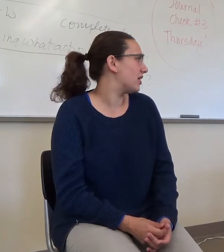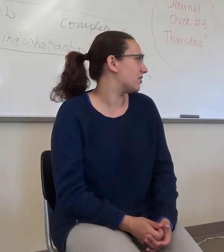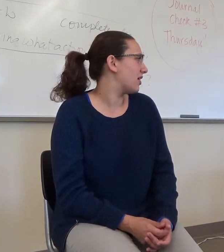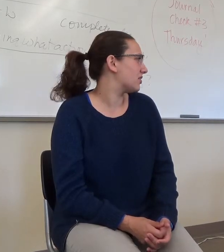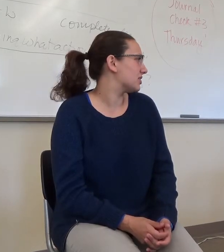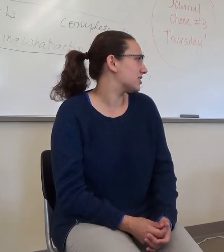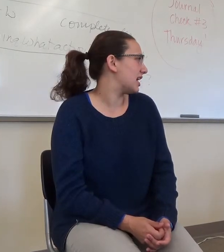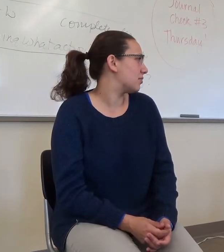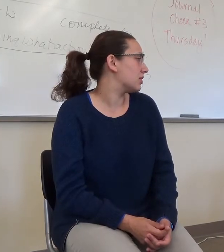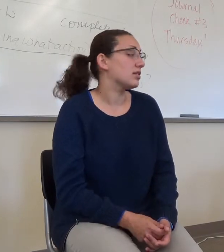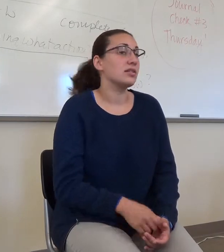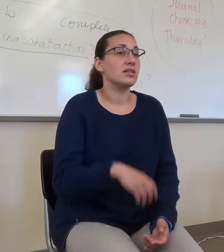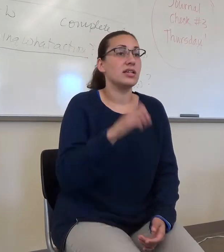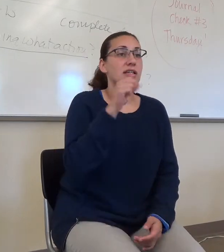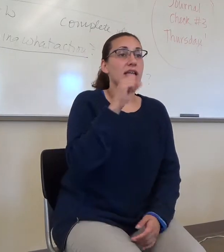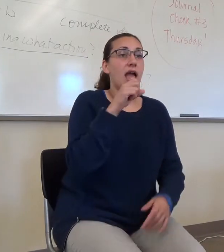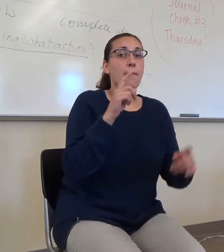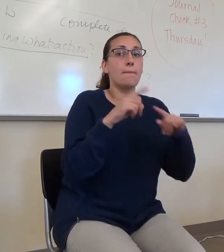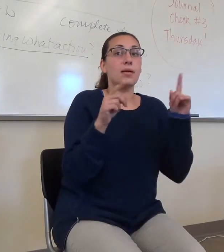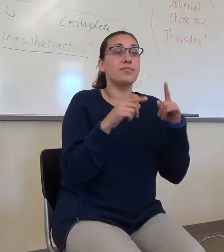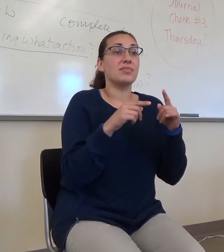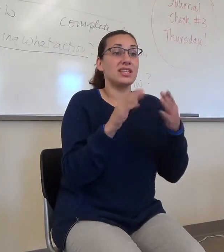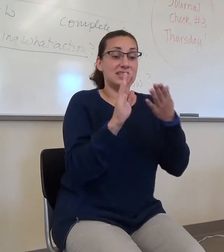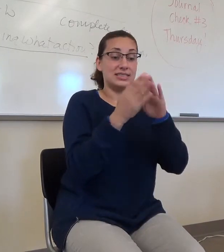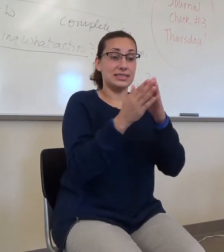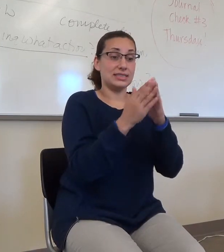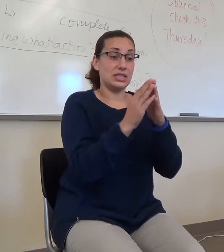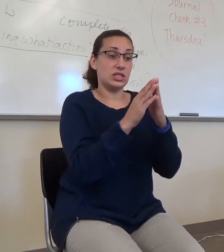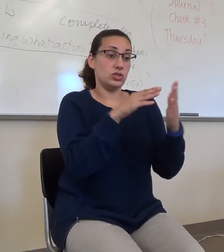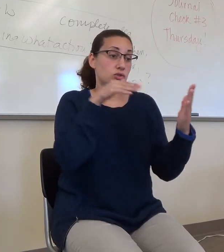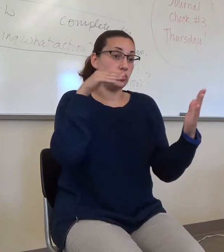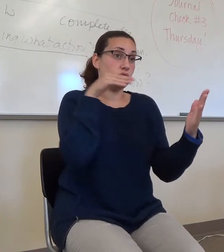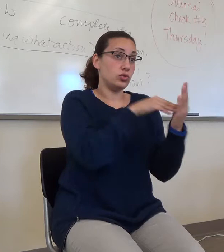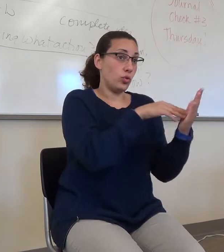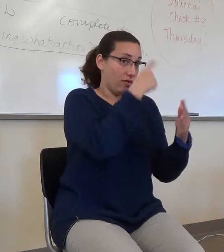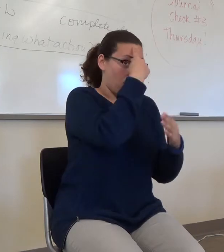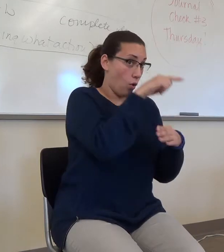of how they're are the same. these cities suing for the deaths?